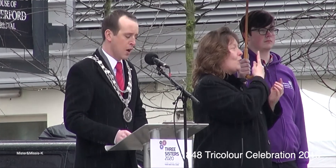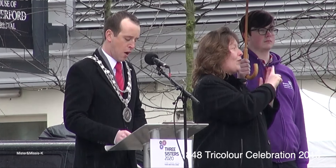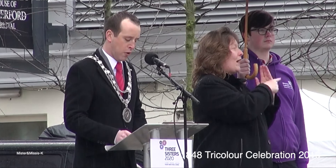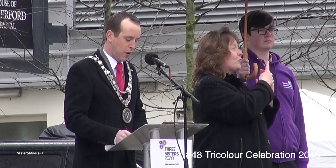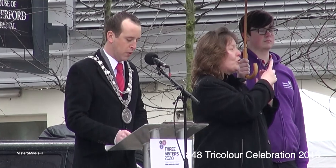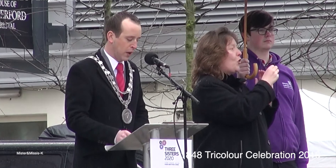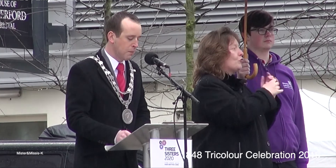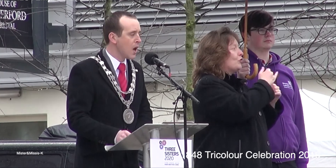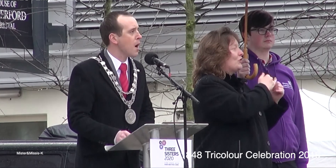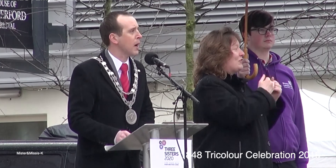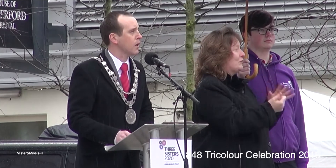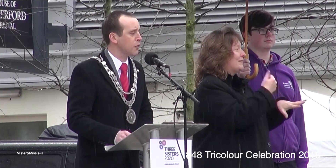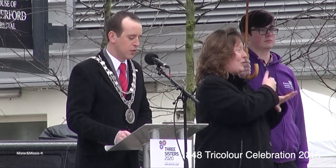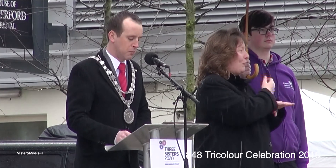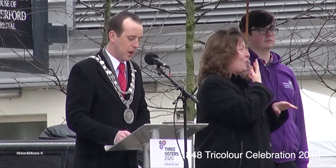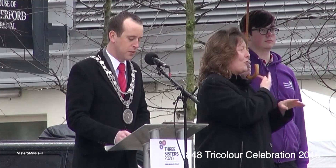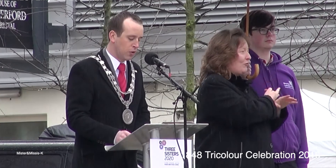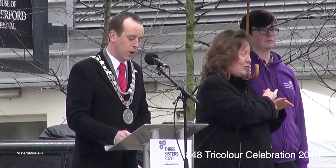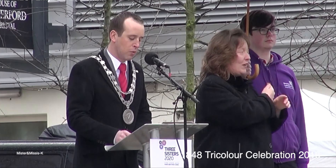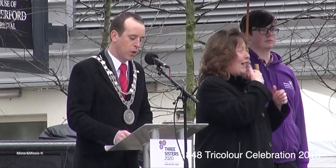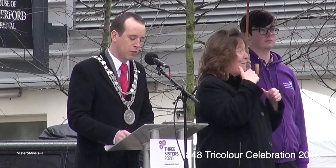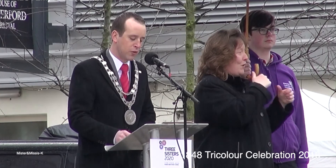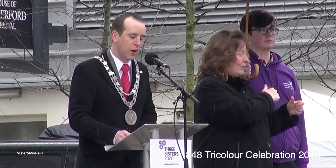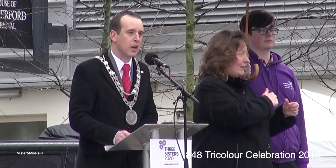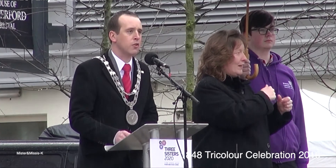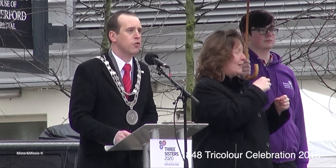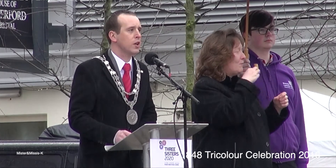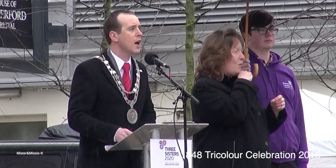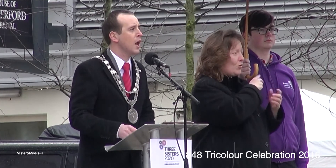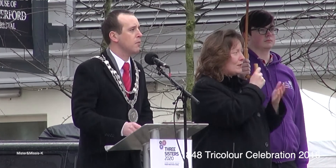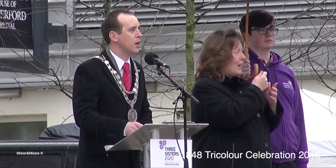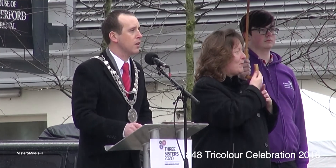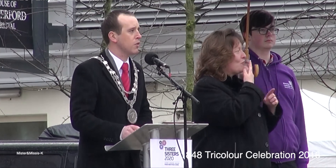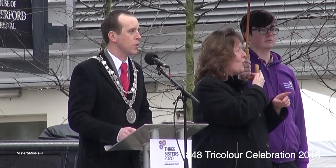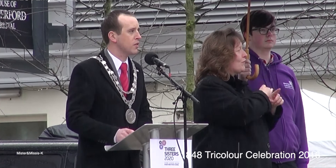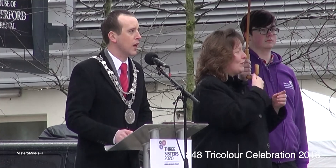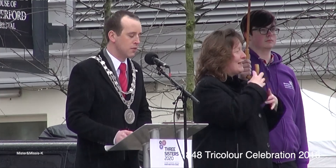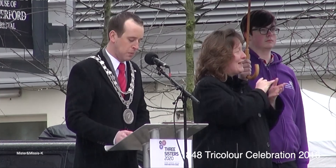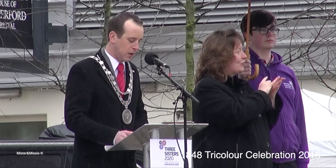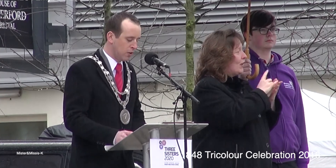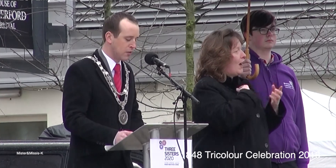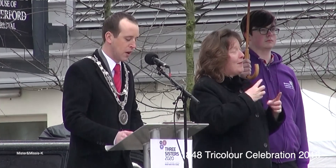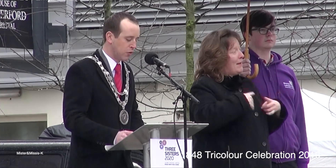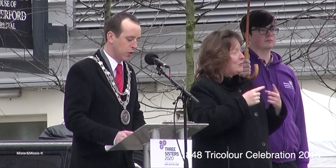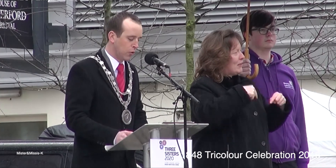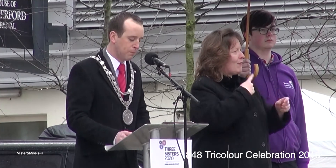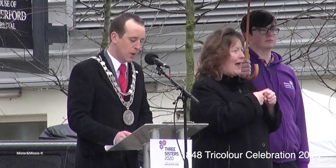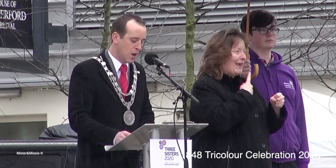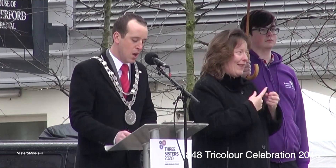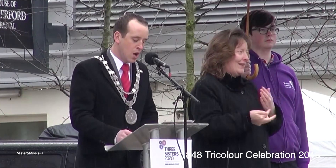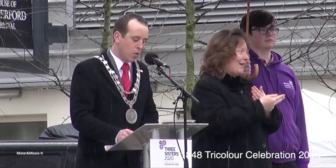anniversary of our founding, a magnificent milestone in Waterford's fine history, and I'm delighted once again to be here this